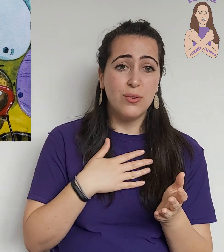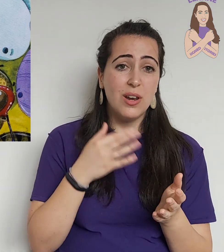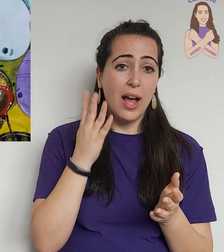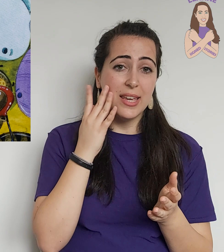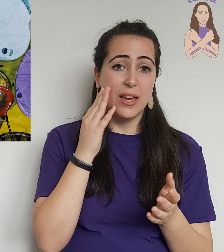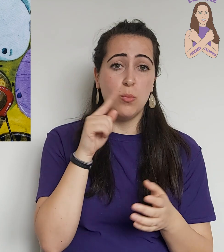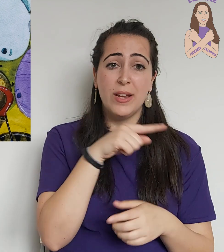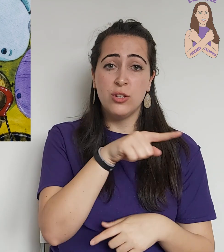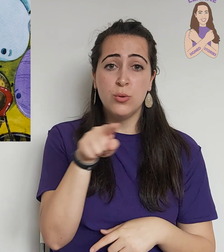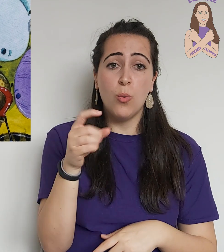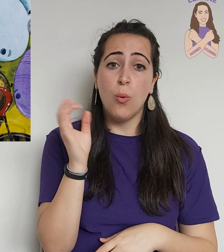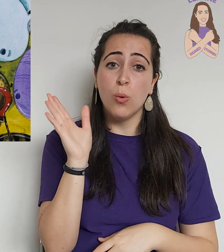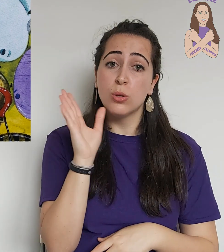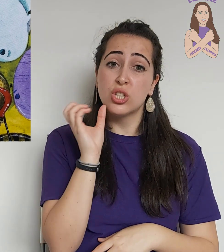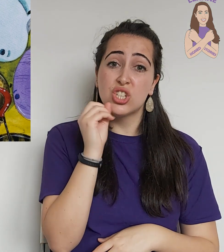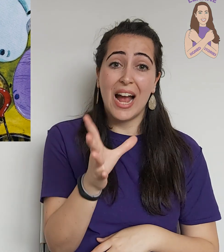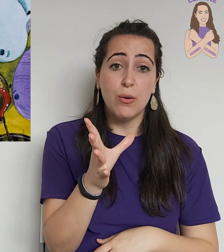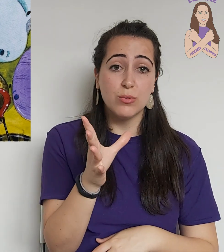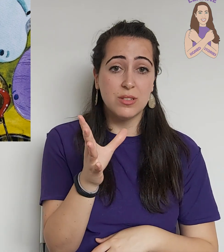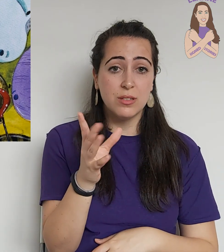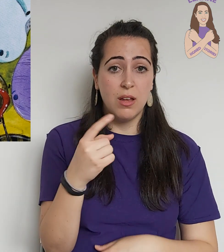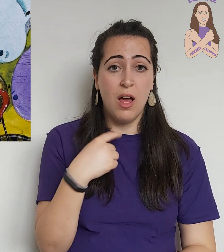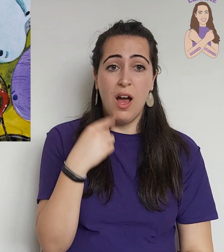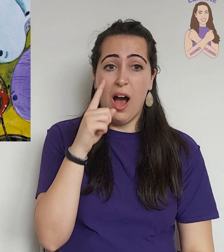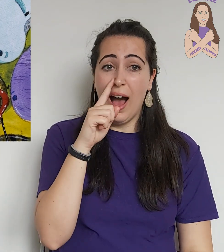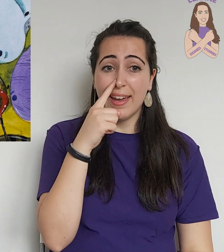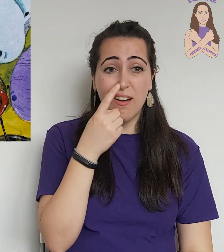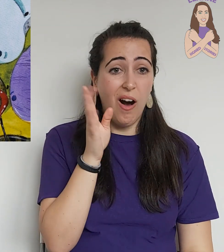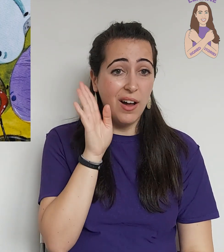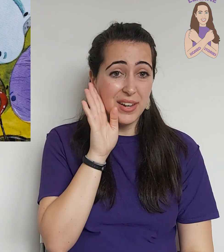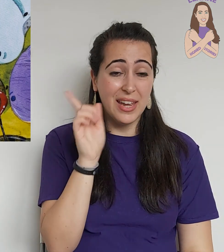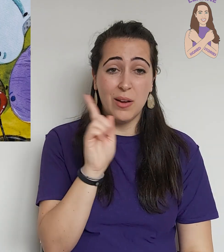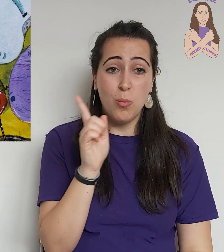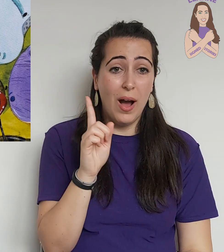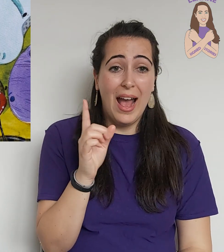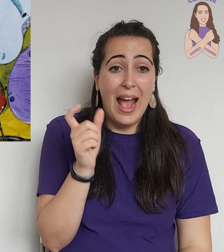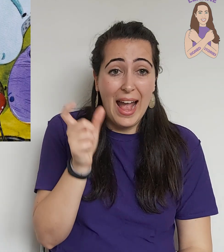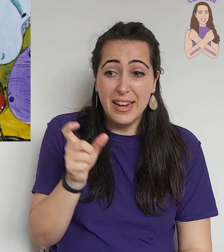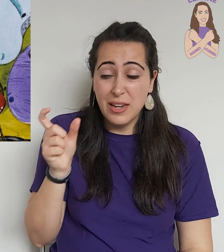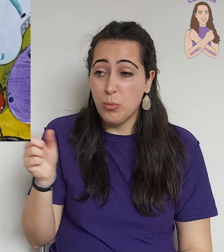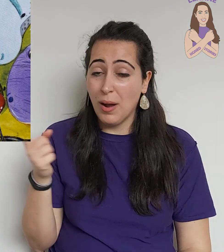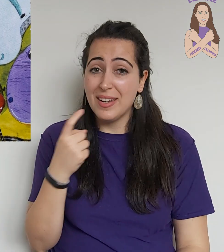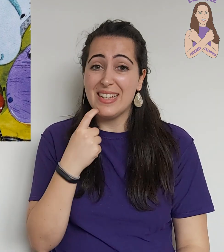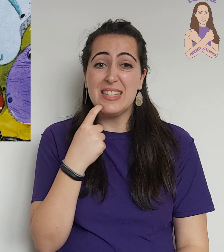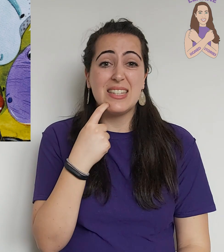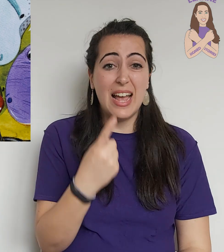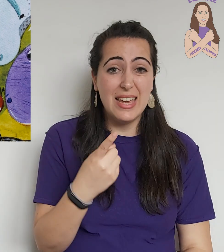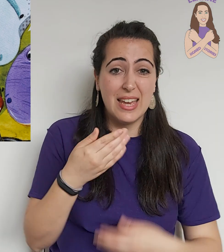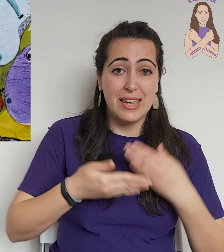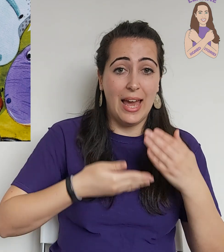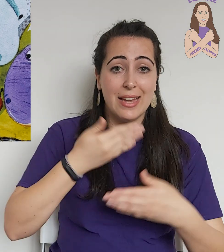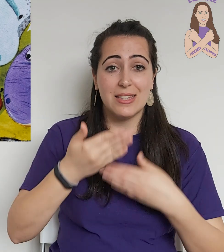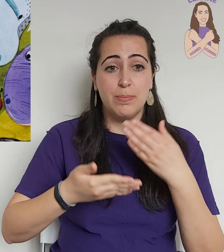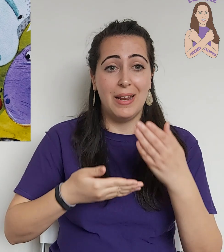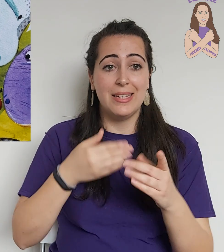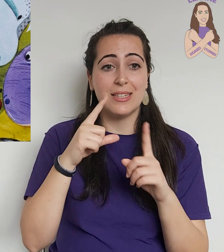like it when you all shout. I can't hear what anyone is saying," explained